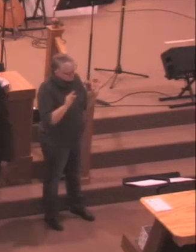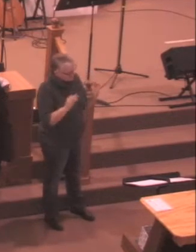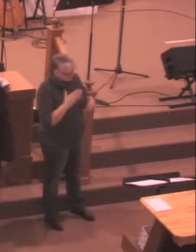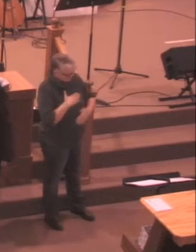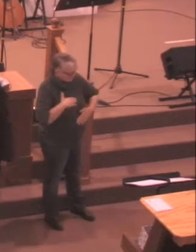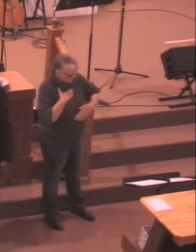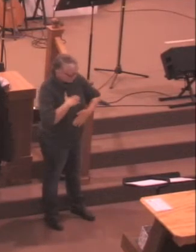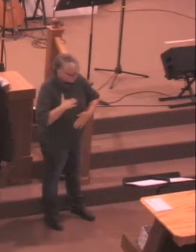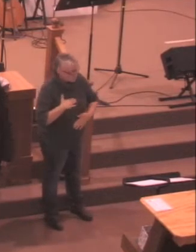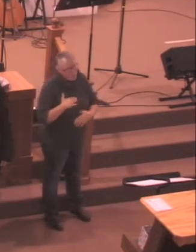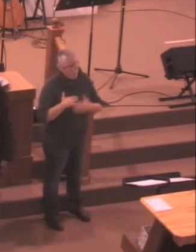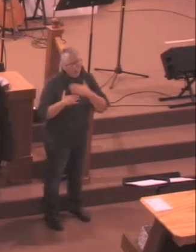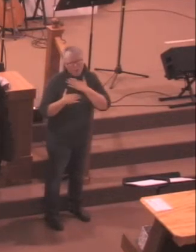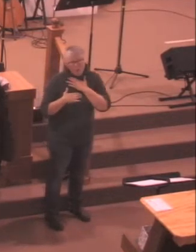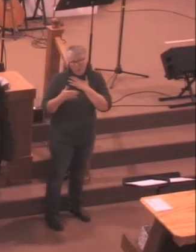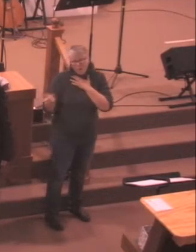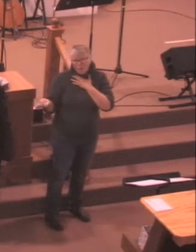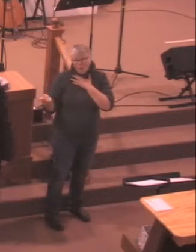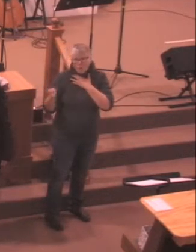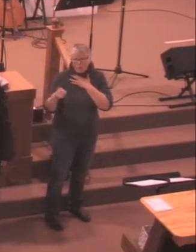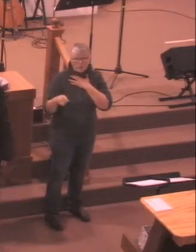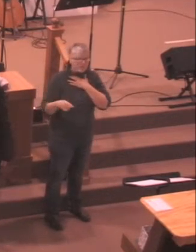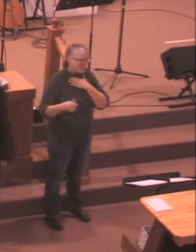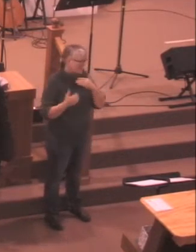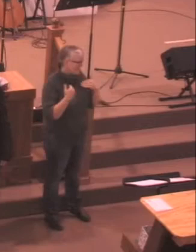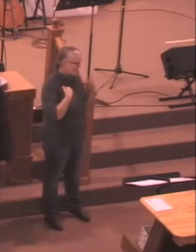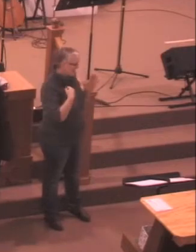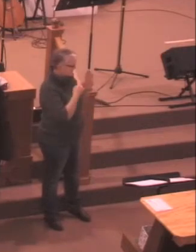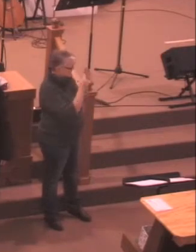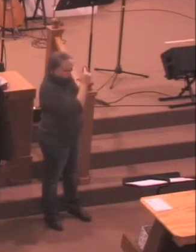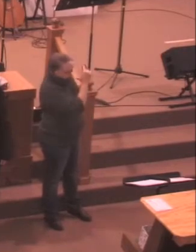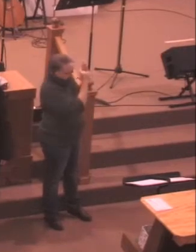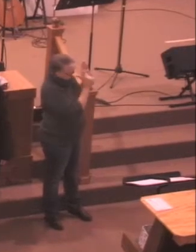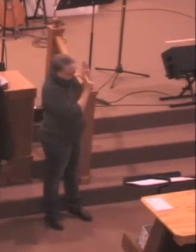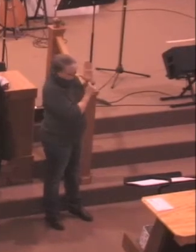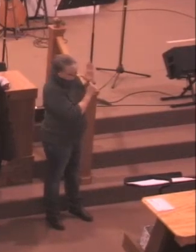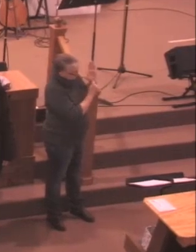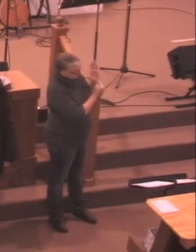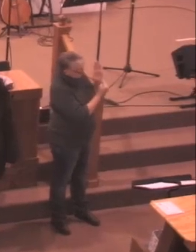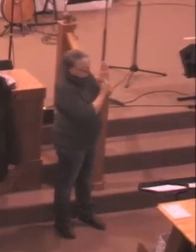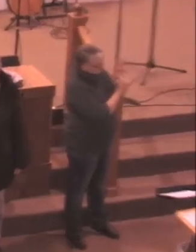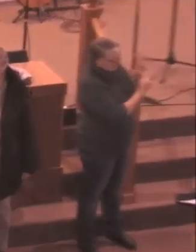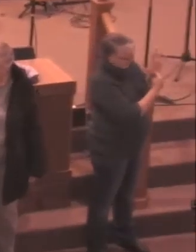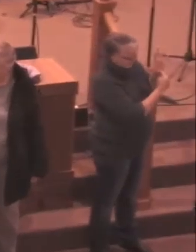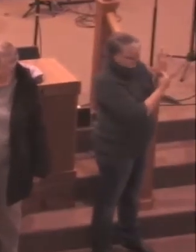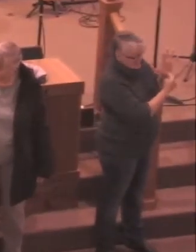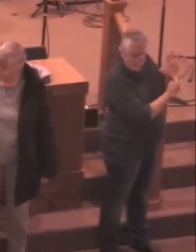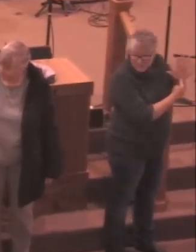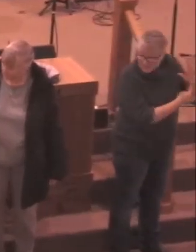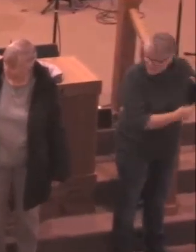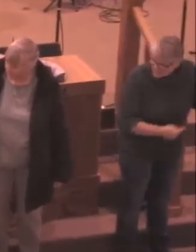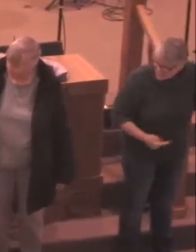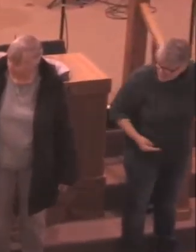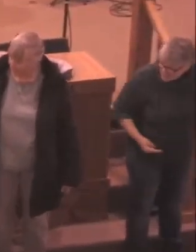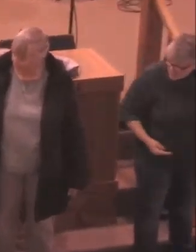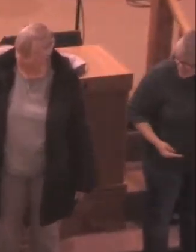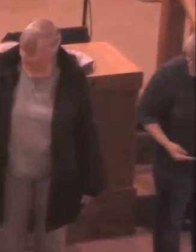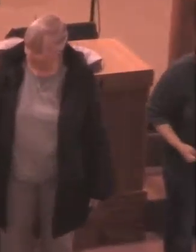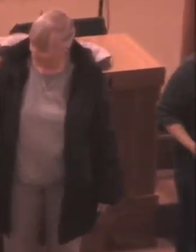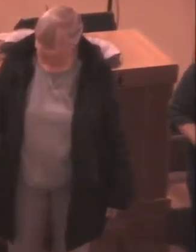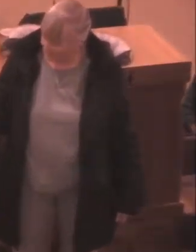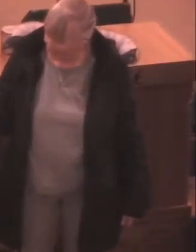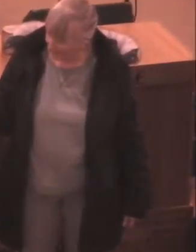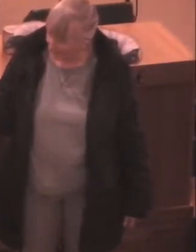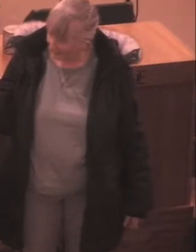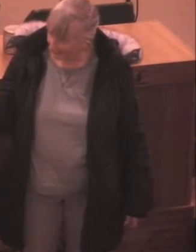appreciation. And it has on here this hand. You know,